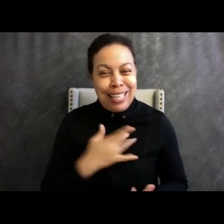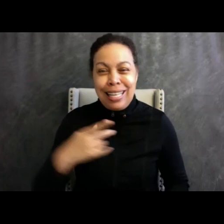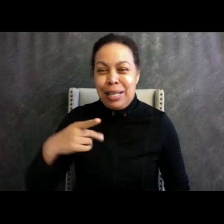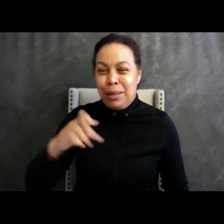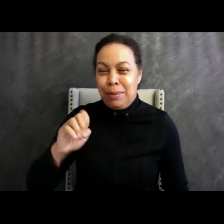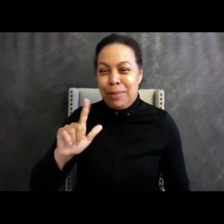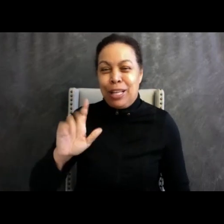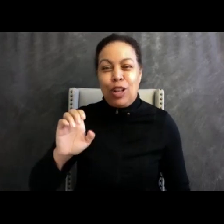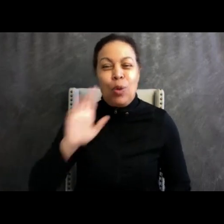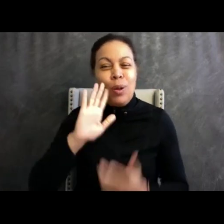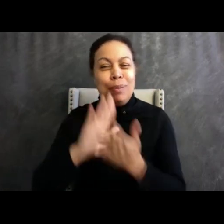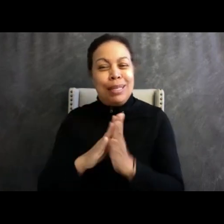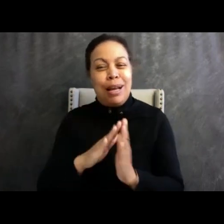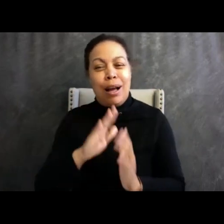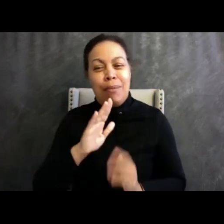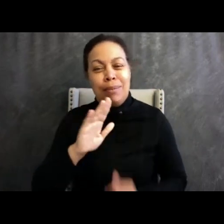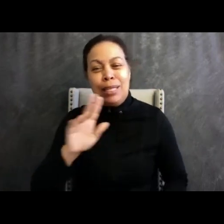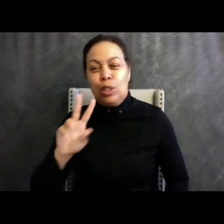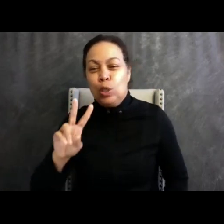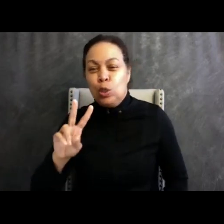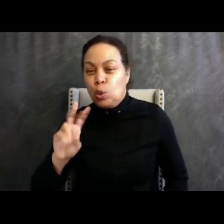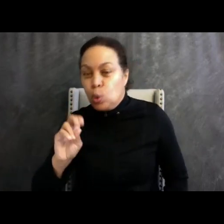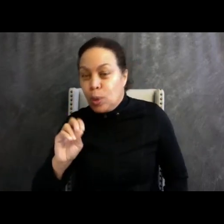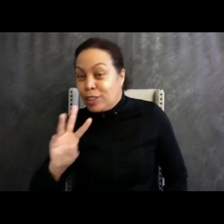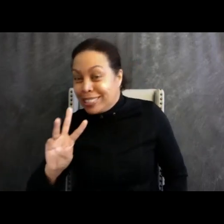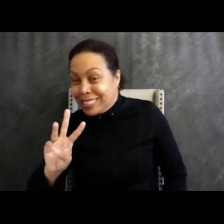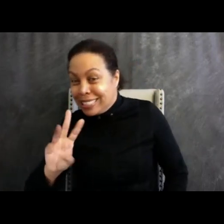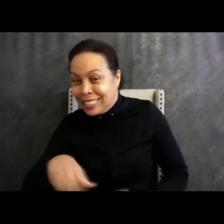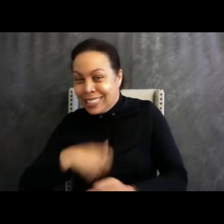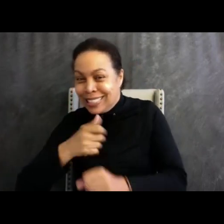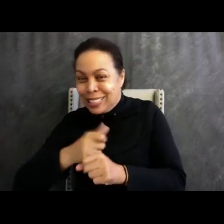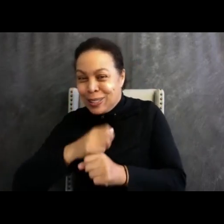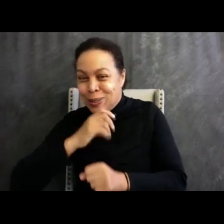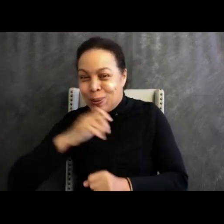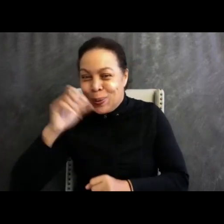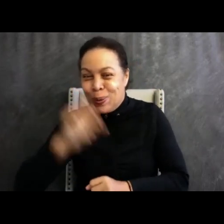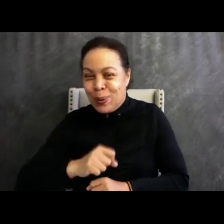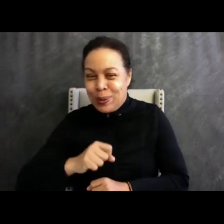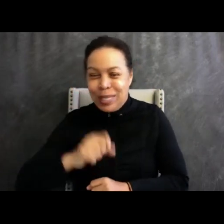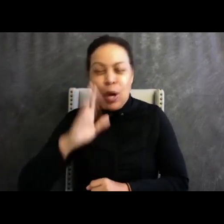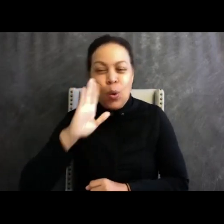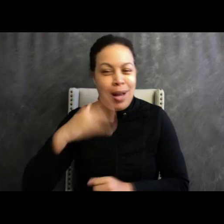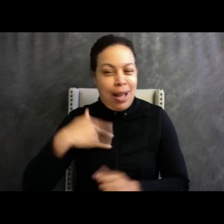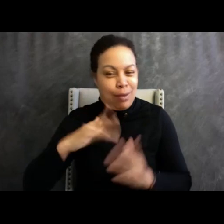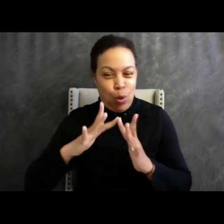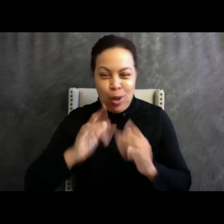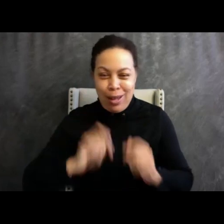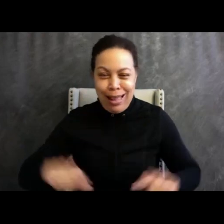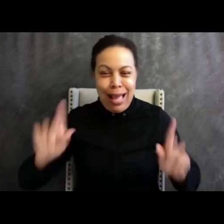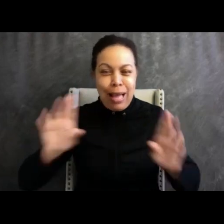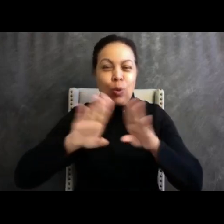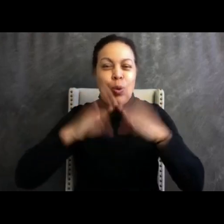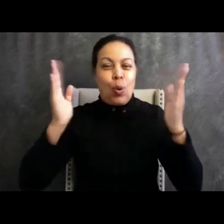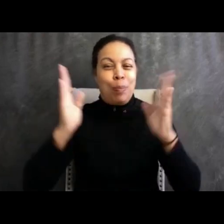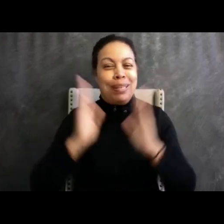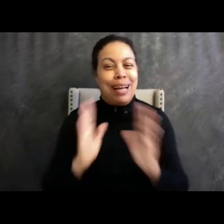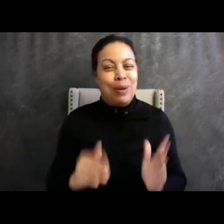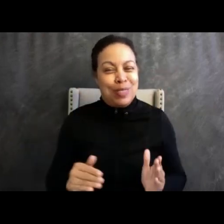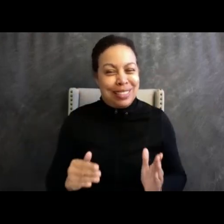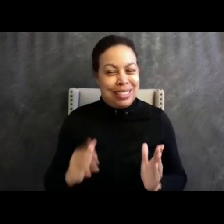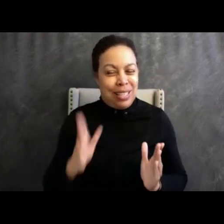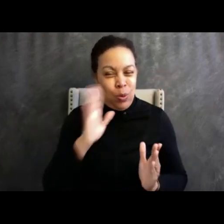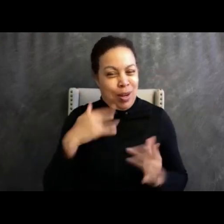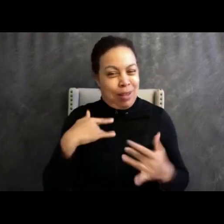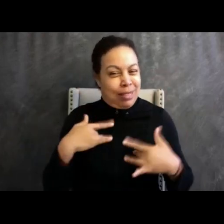years old, and we will be having a wonderful virtual open house, including visits to a virtual